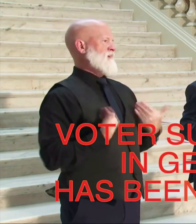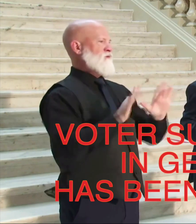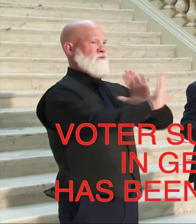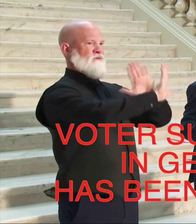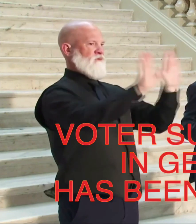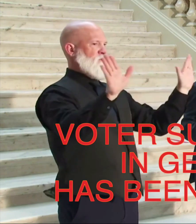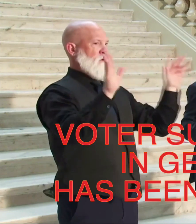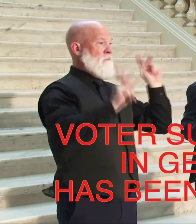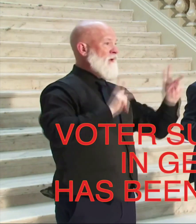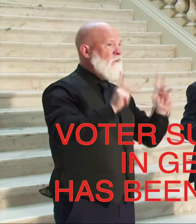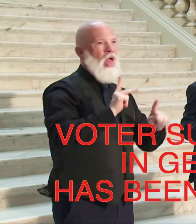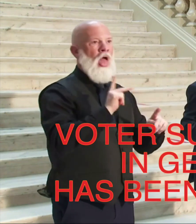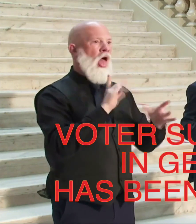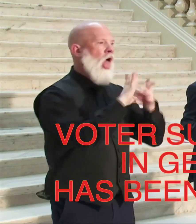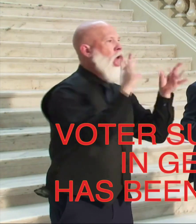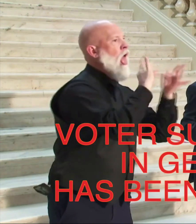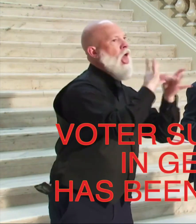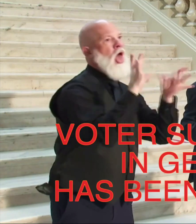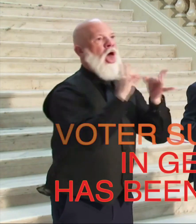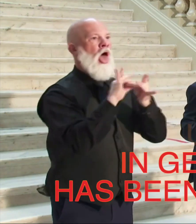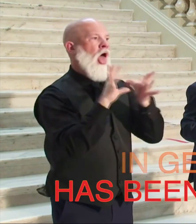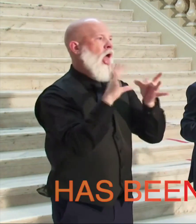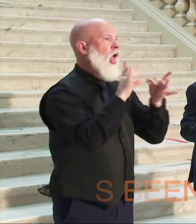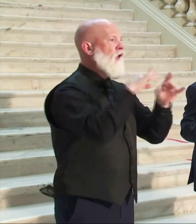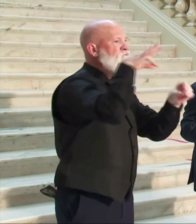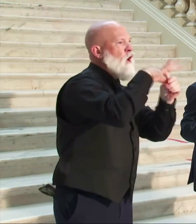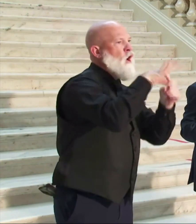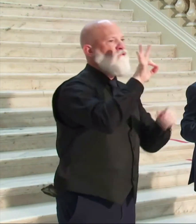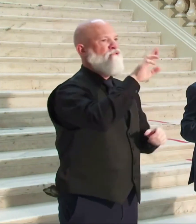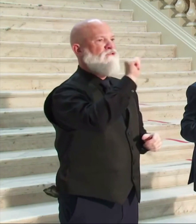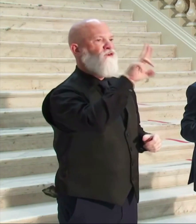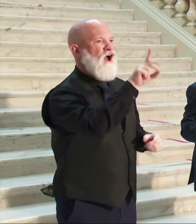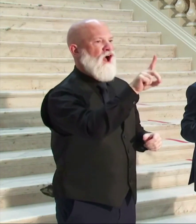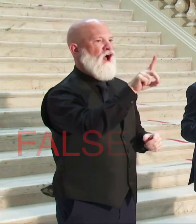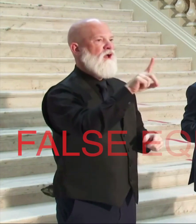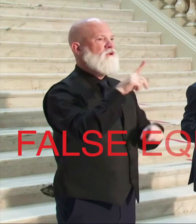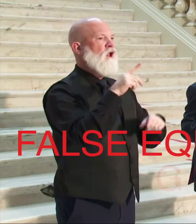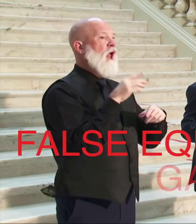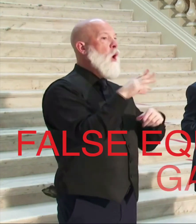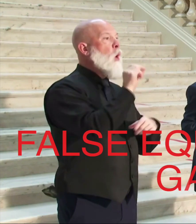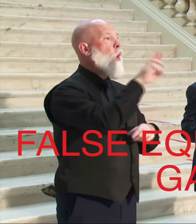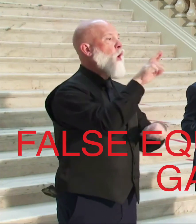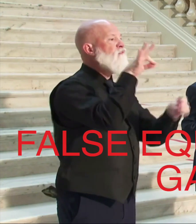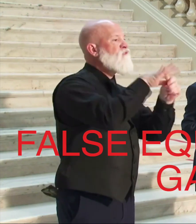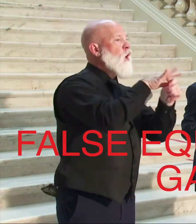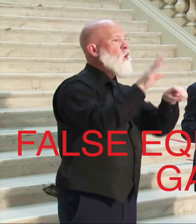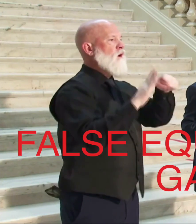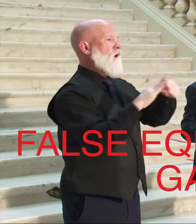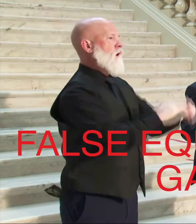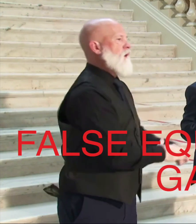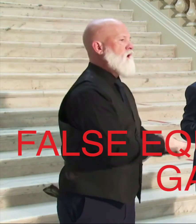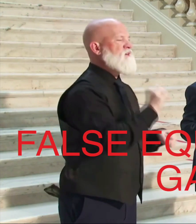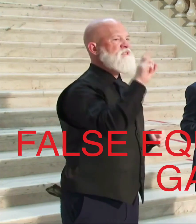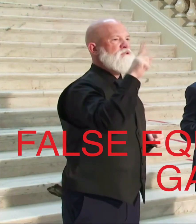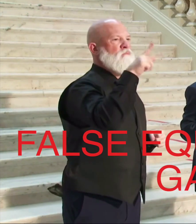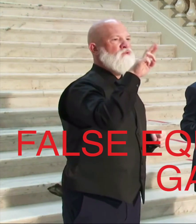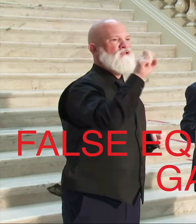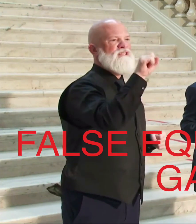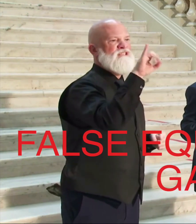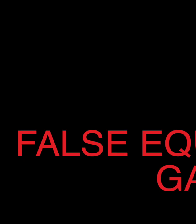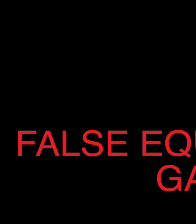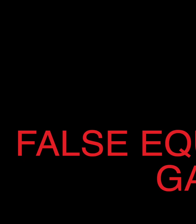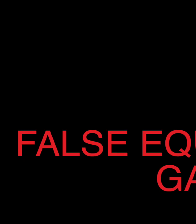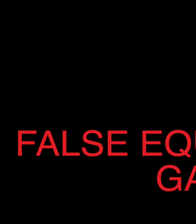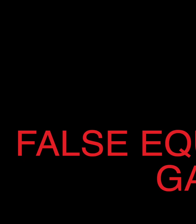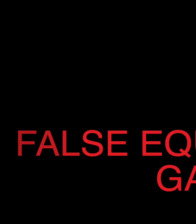about voter suppression 2 years ago. Both undermine confidence in the system. Both were false then. Both are false now. And I'm telling you that because that is